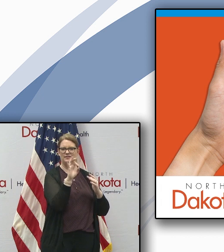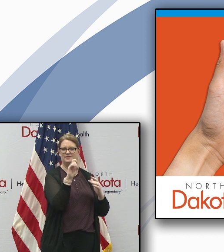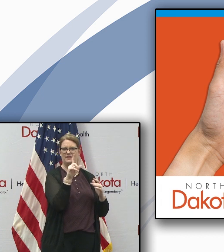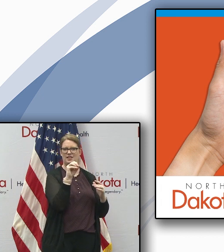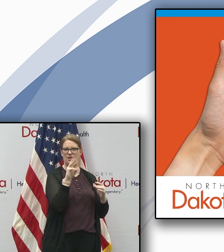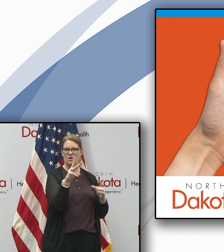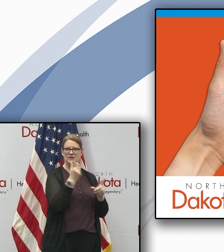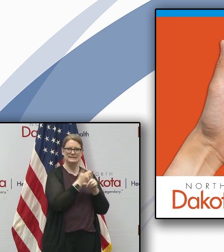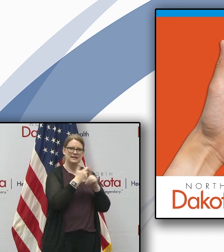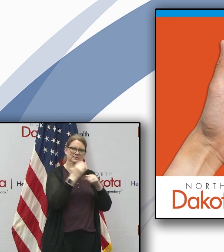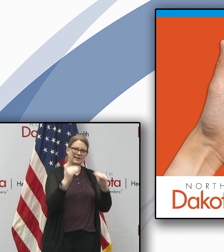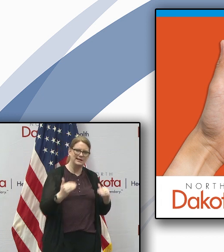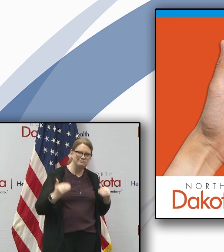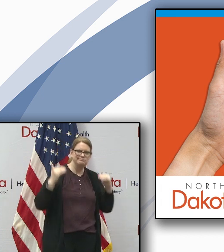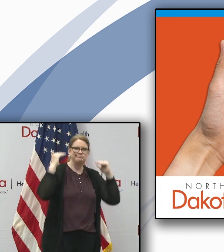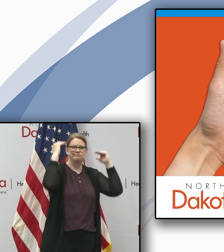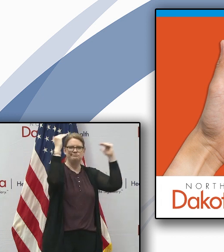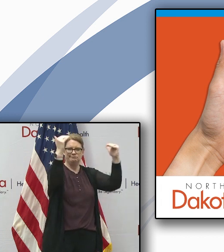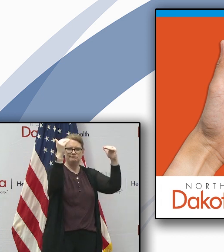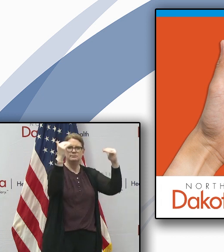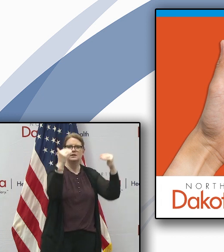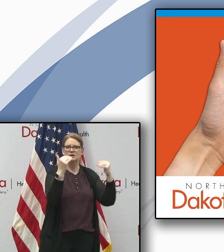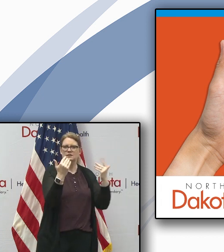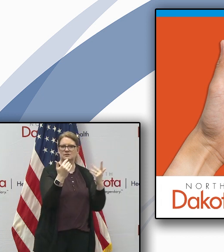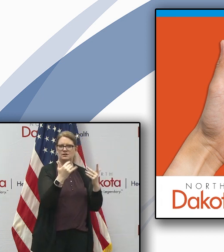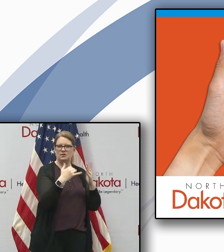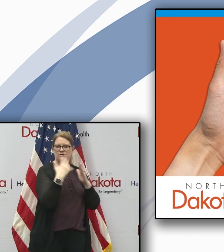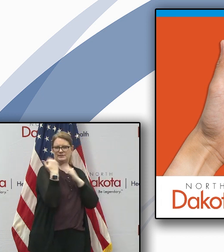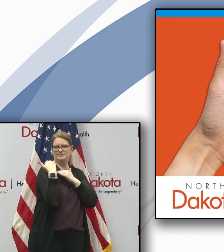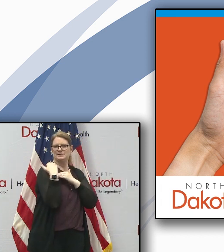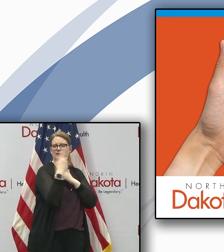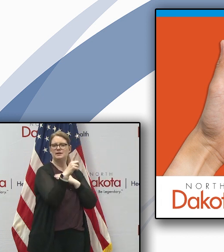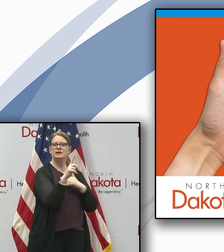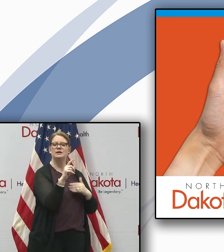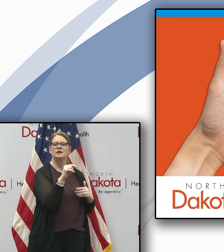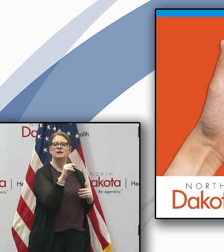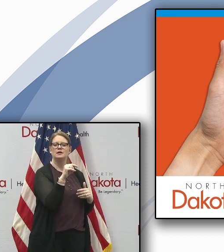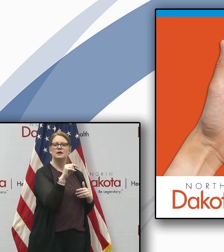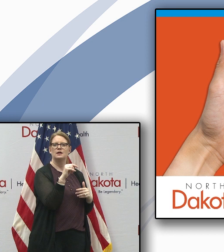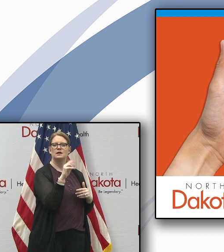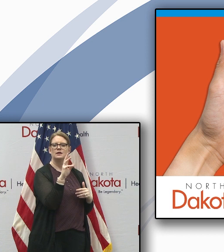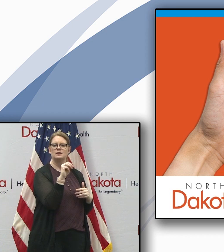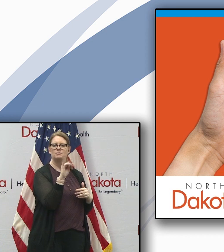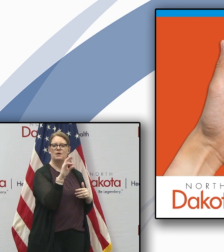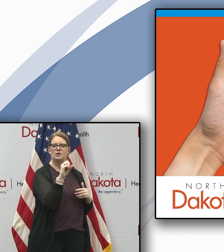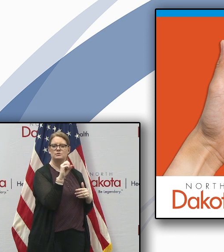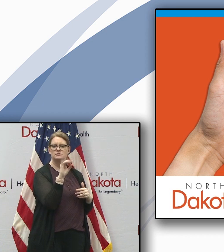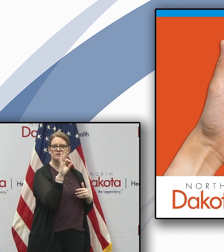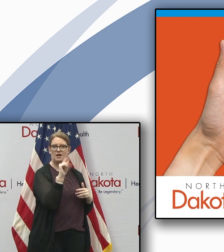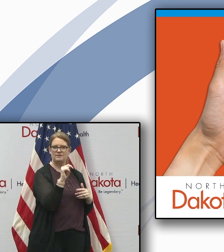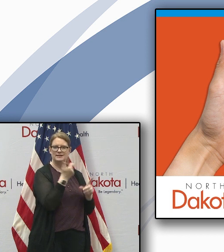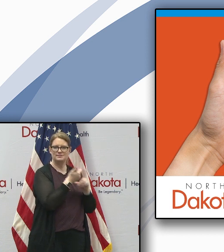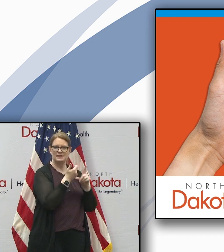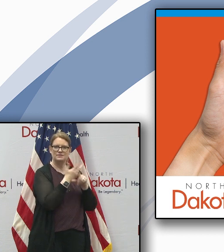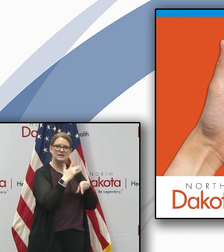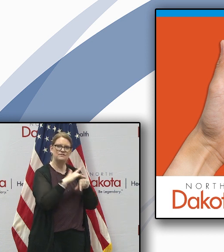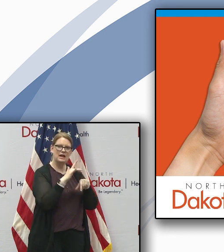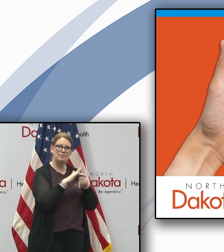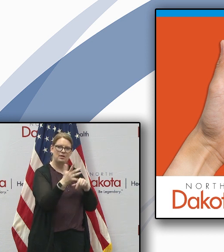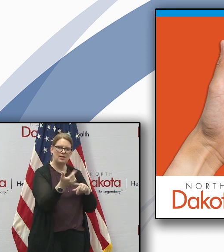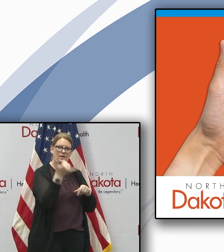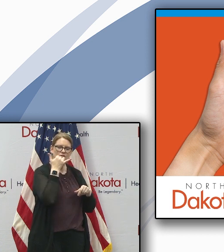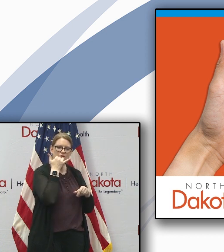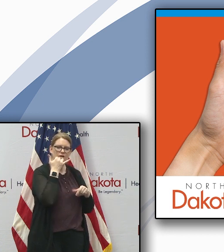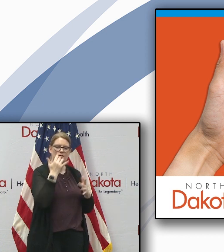roles in all of Microsoft globally, and he's based in Fargo. He's available on the line right now, and we're